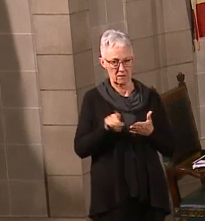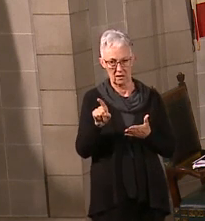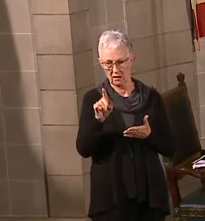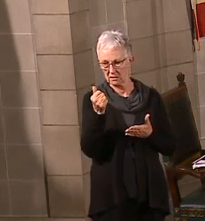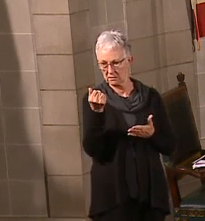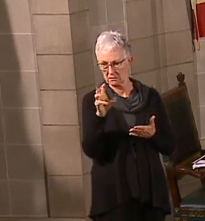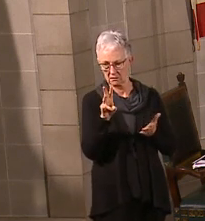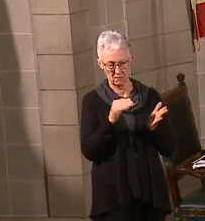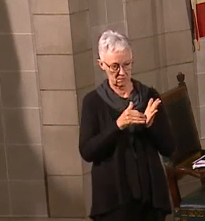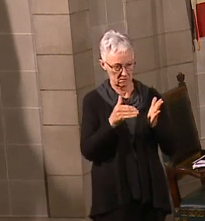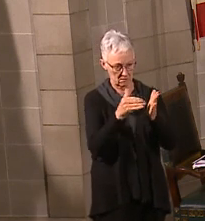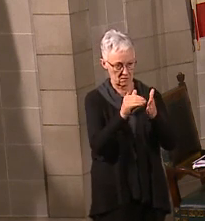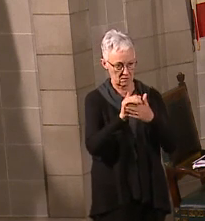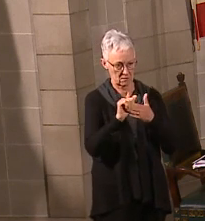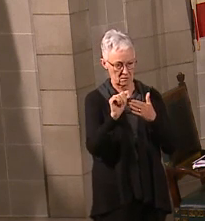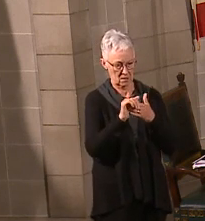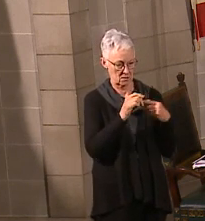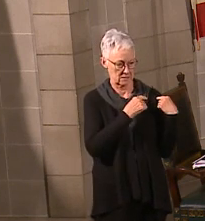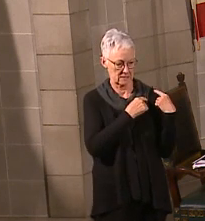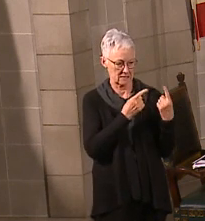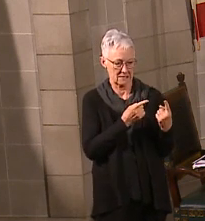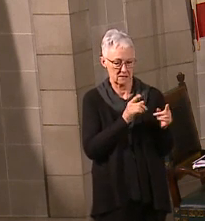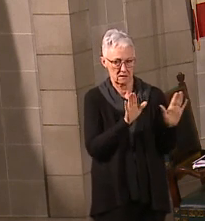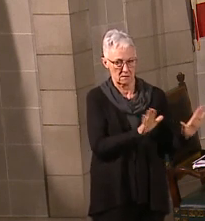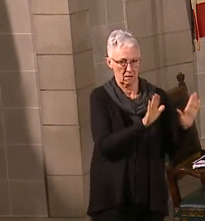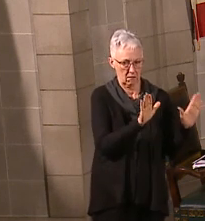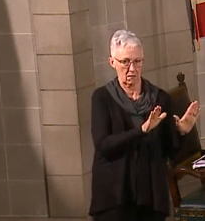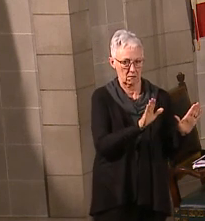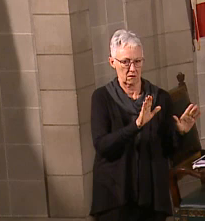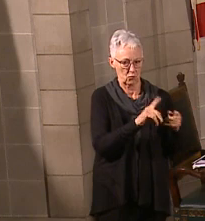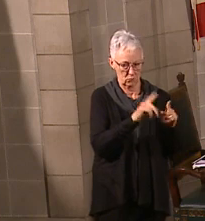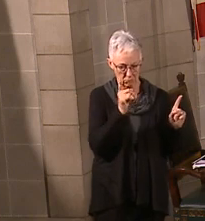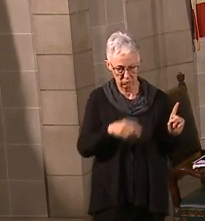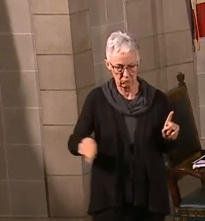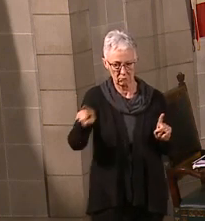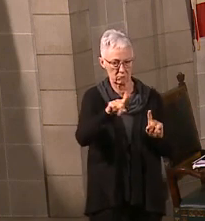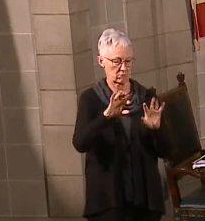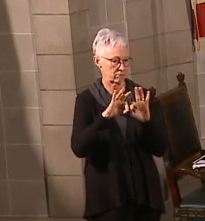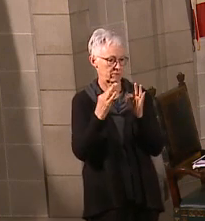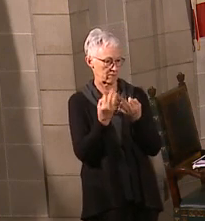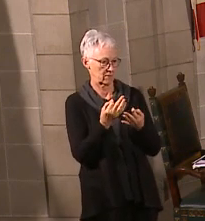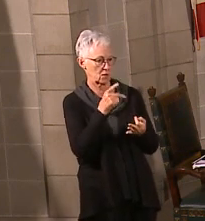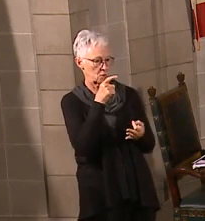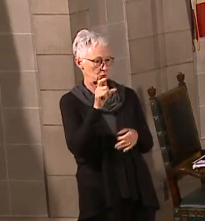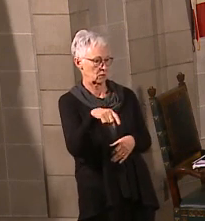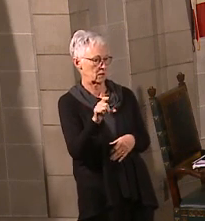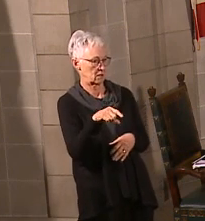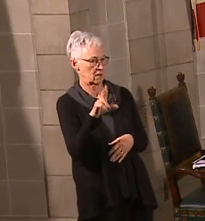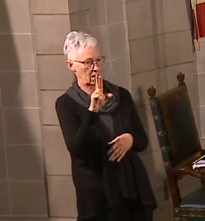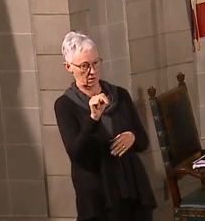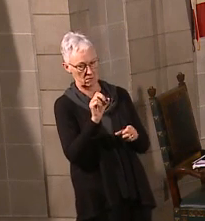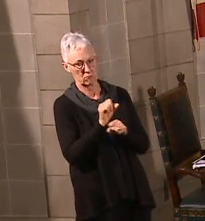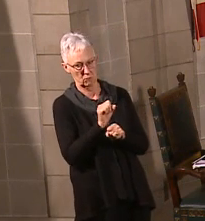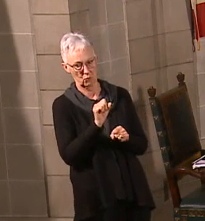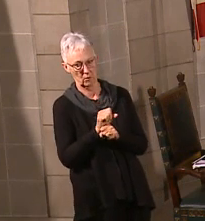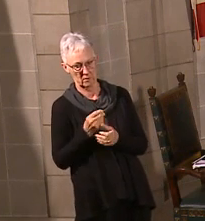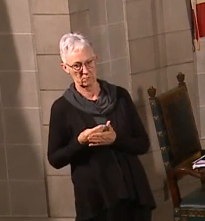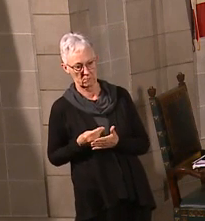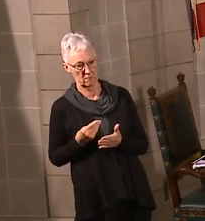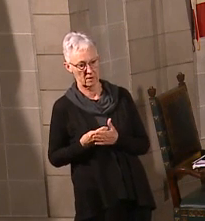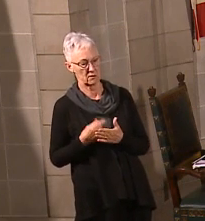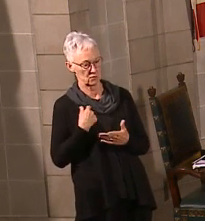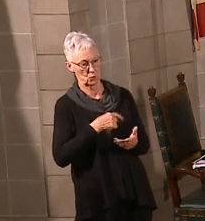those families who have qualified. So this is something where, again, we continue to see families here in Nebraska be impacted by this